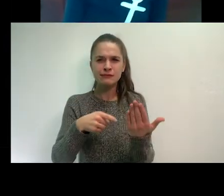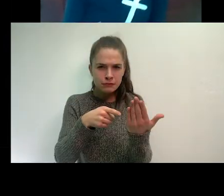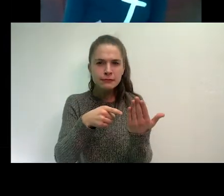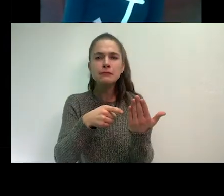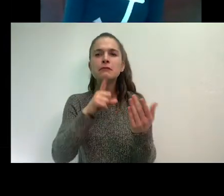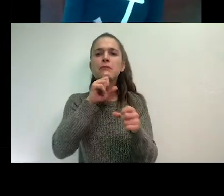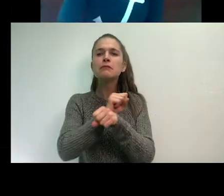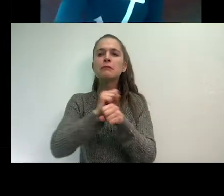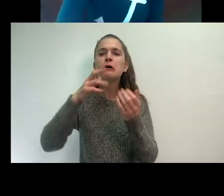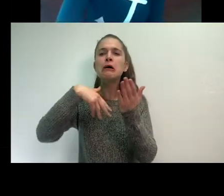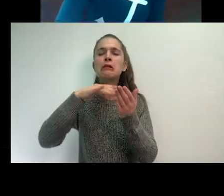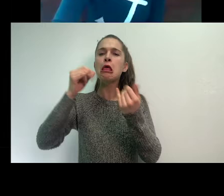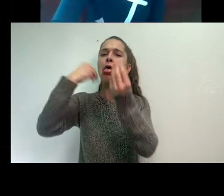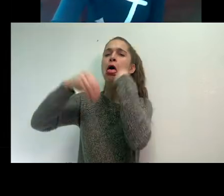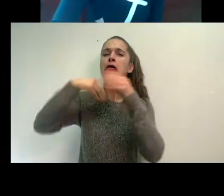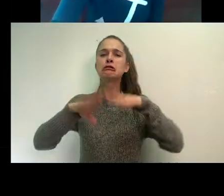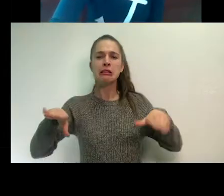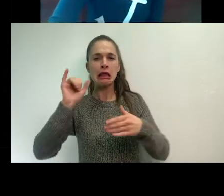kids. Uh-oh.